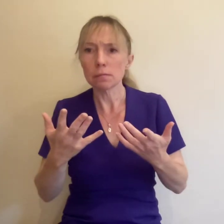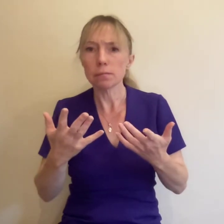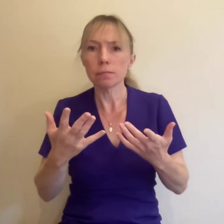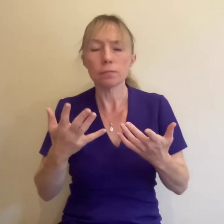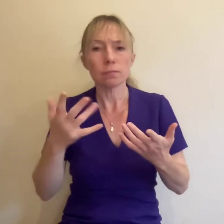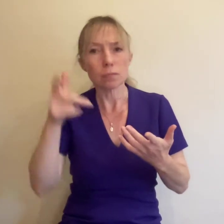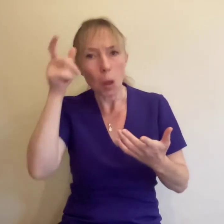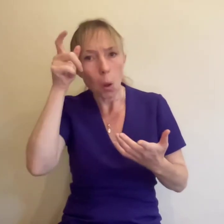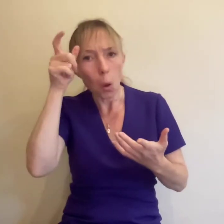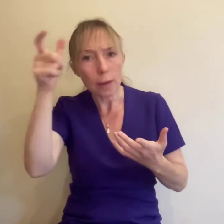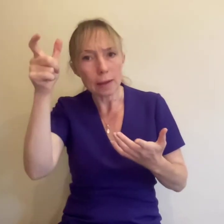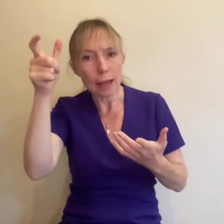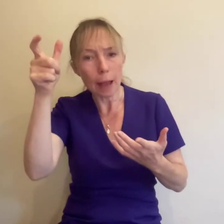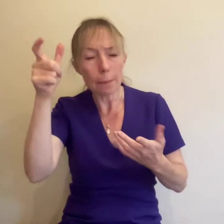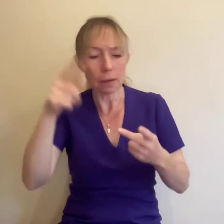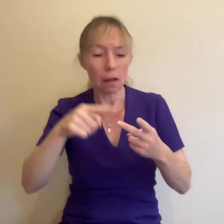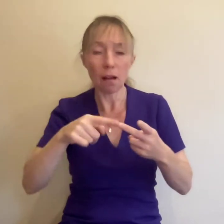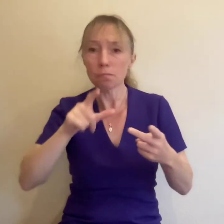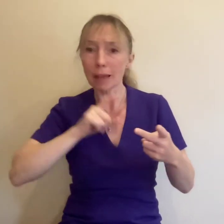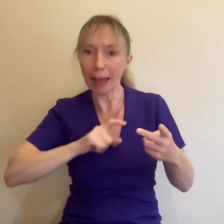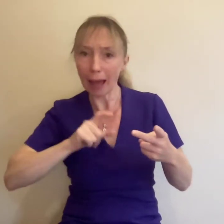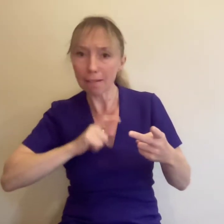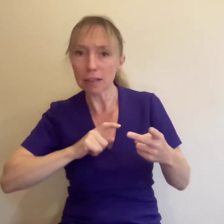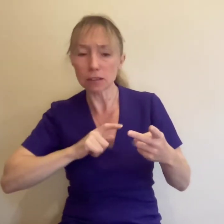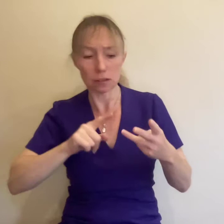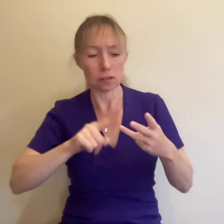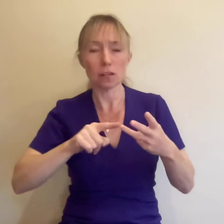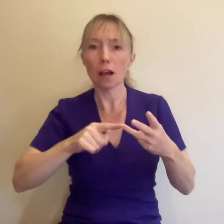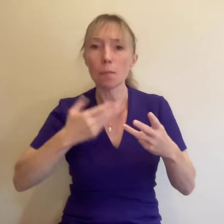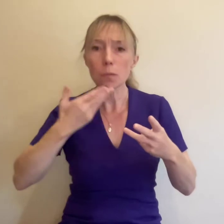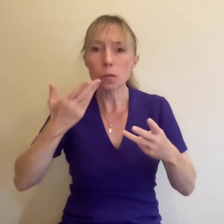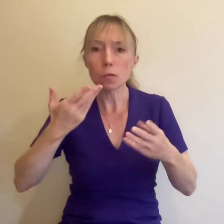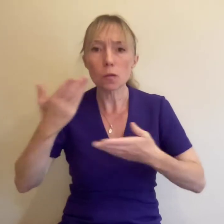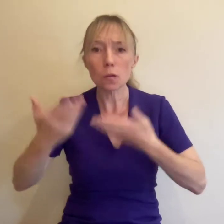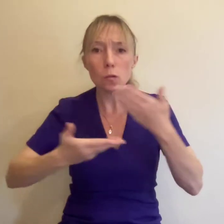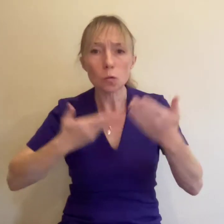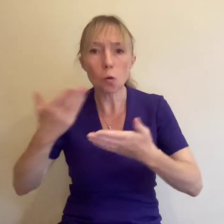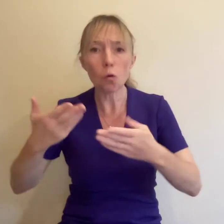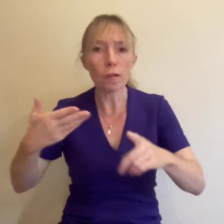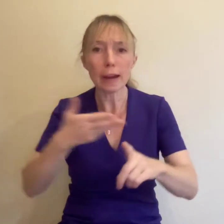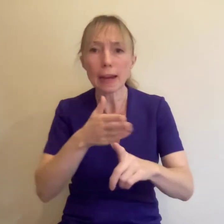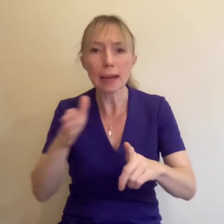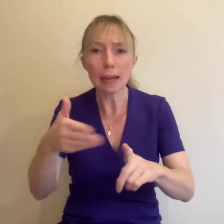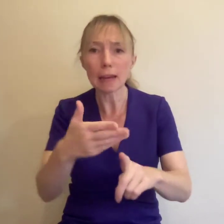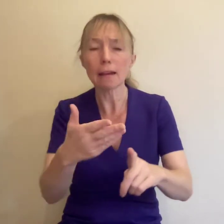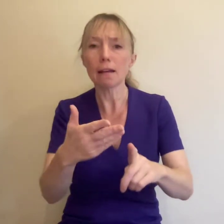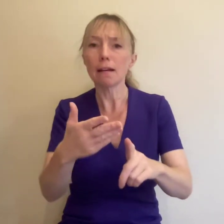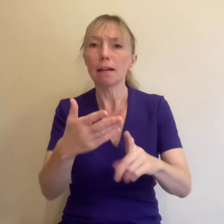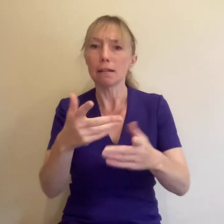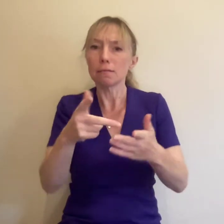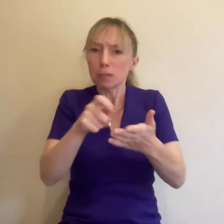concept, characters, story arc, but have not significantly progressed writing your first